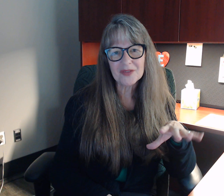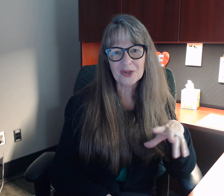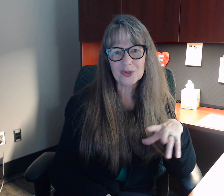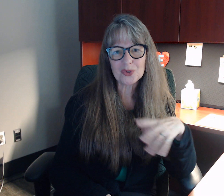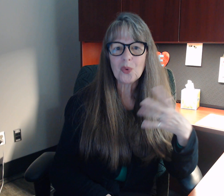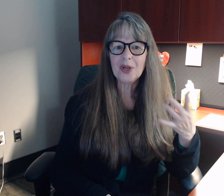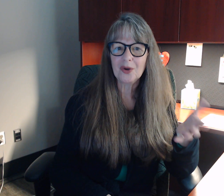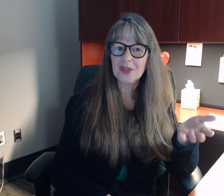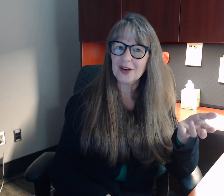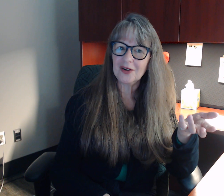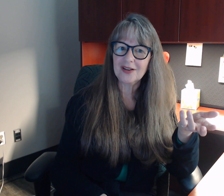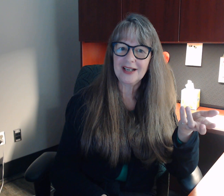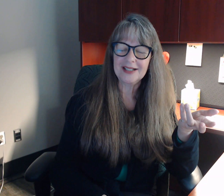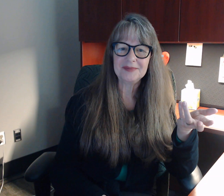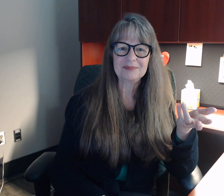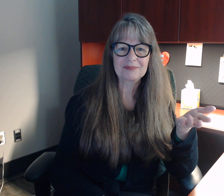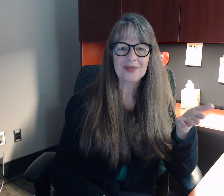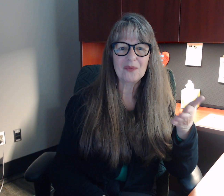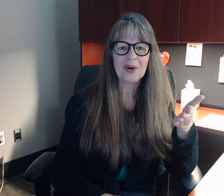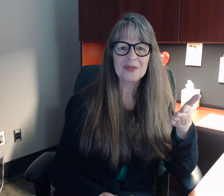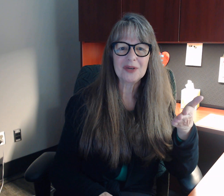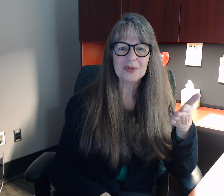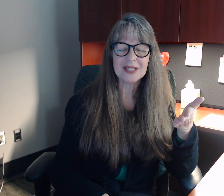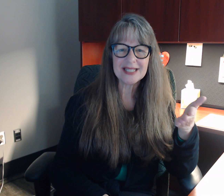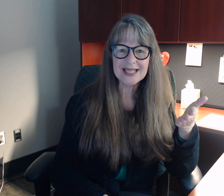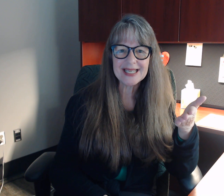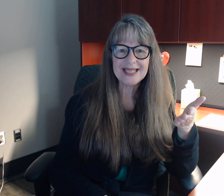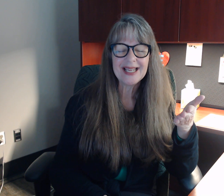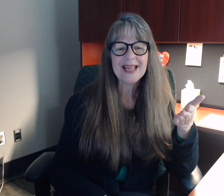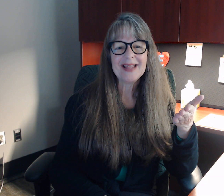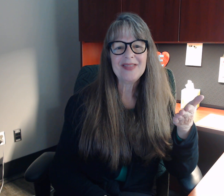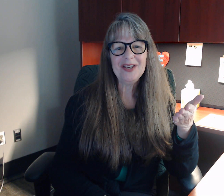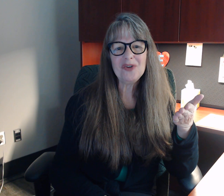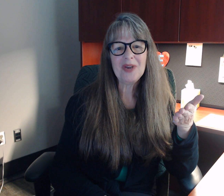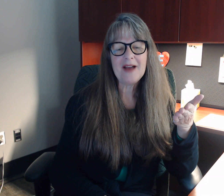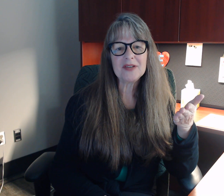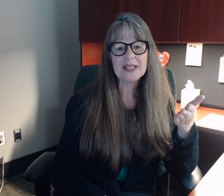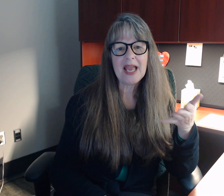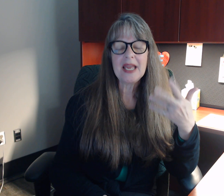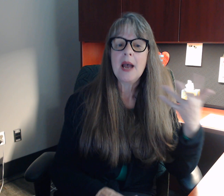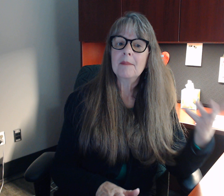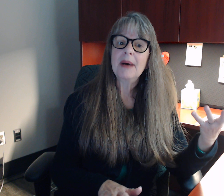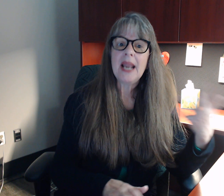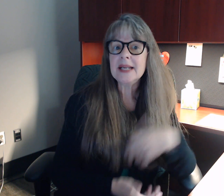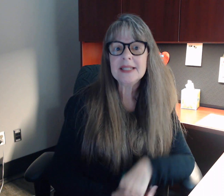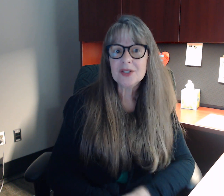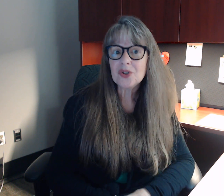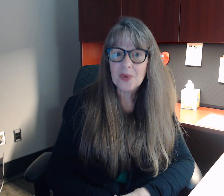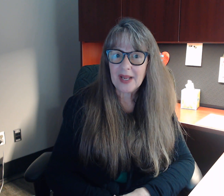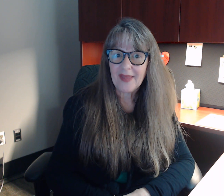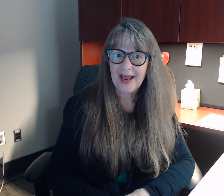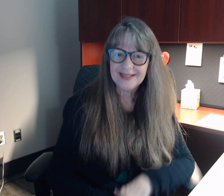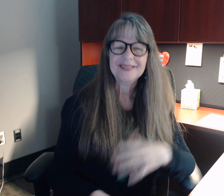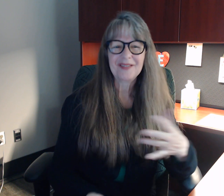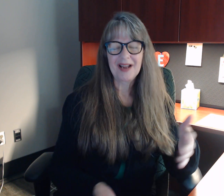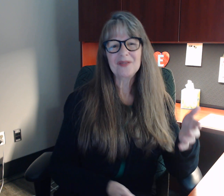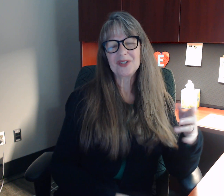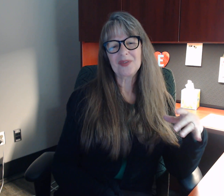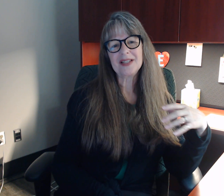their story or their whatever they were discussing, then you would have to say, but I didn't do any of that, right? So that's how